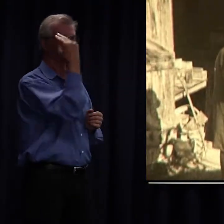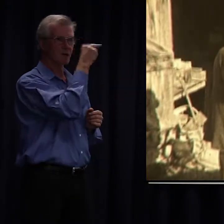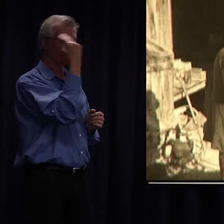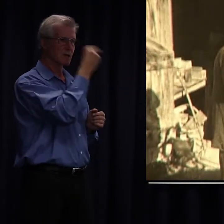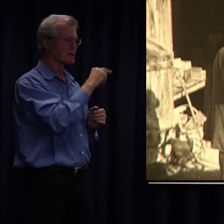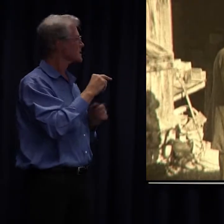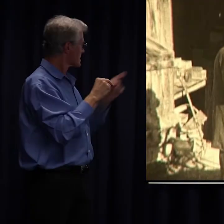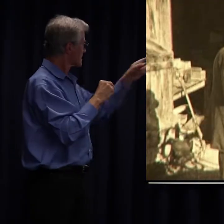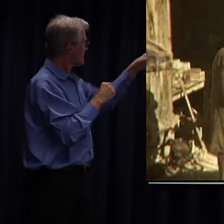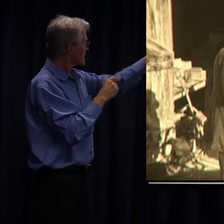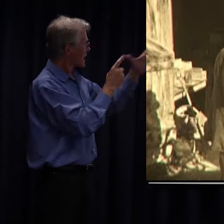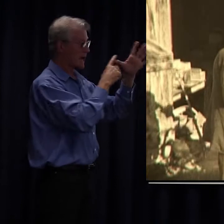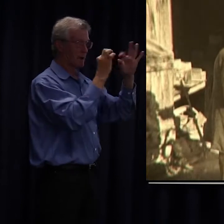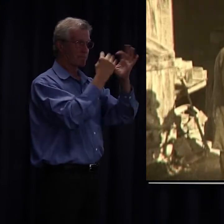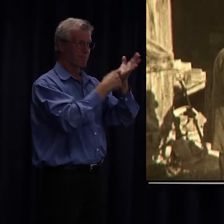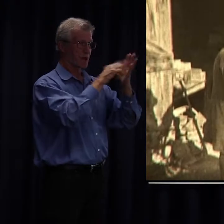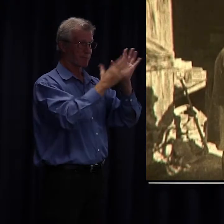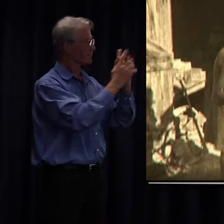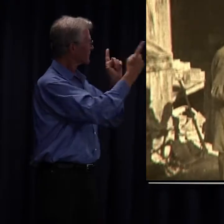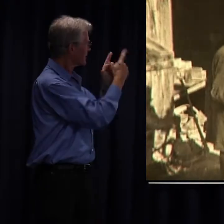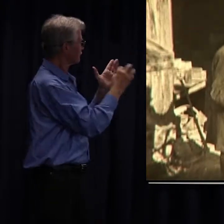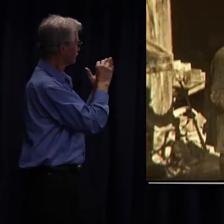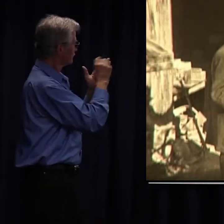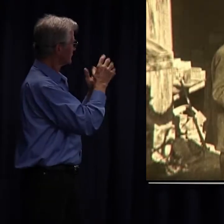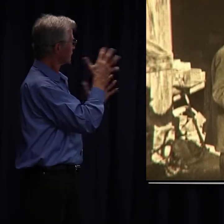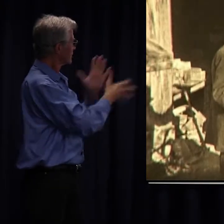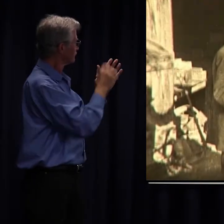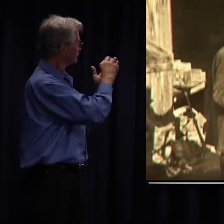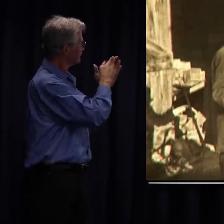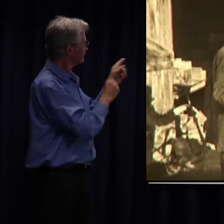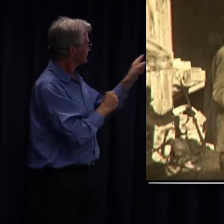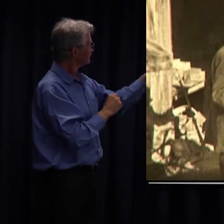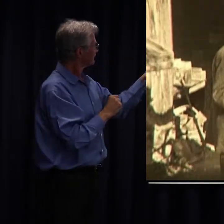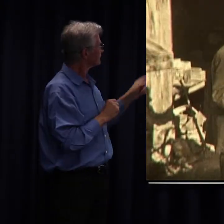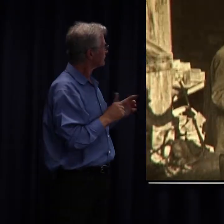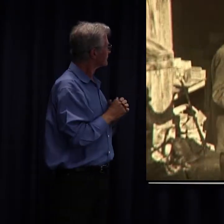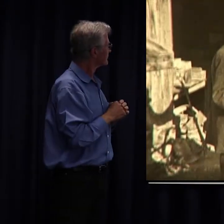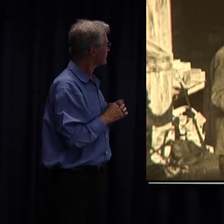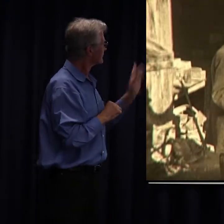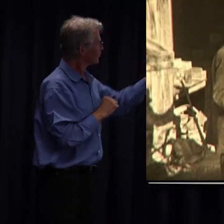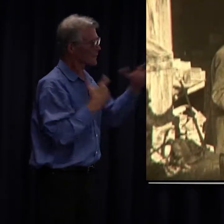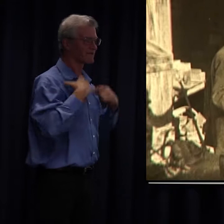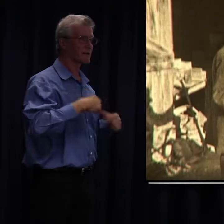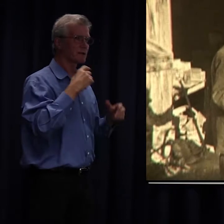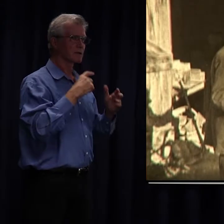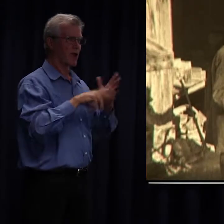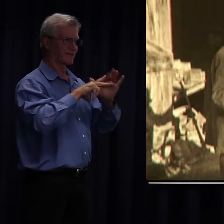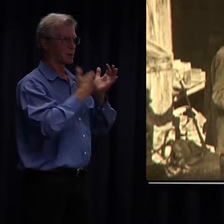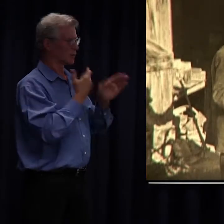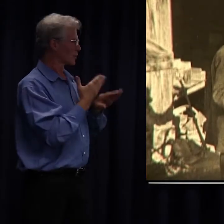This is a deaf-blind man, and this is Abraham, and talking to him with tactile sign language.